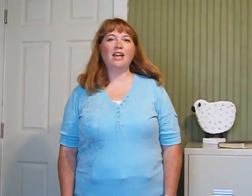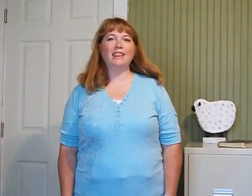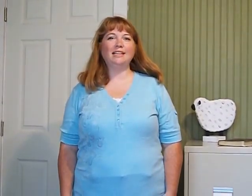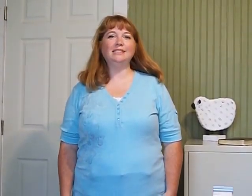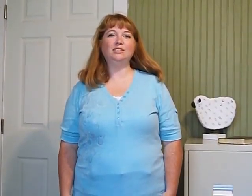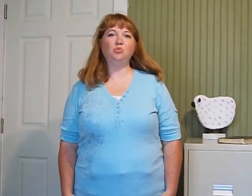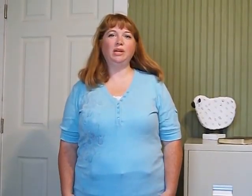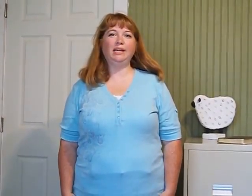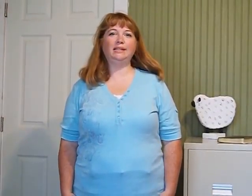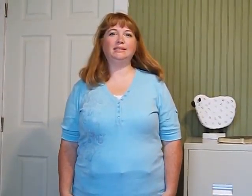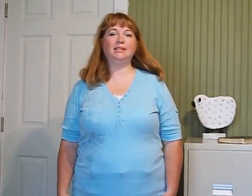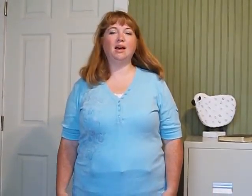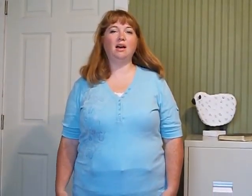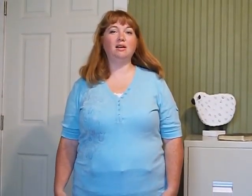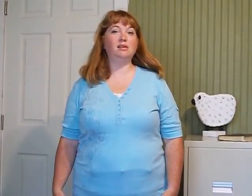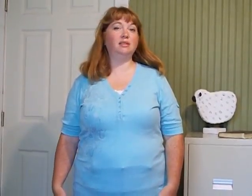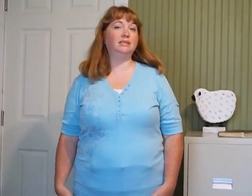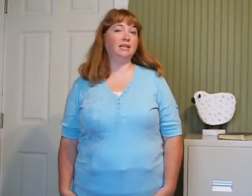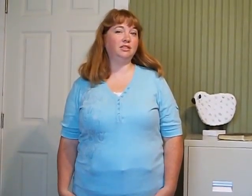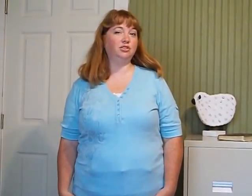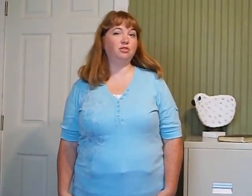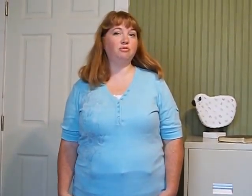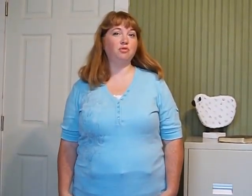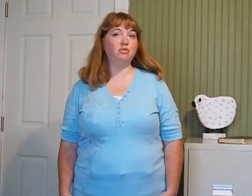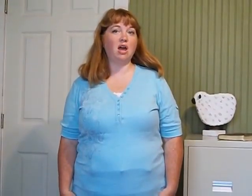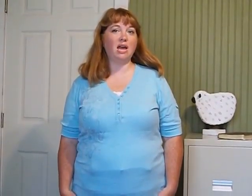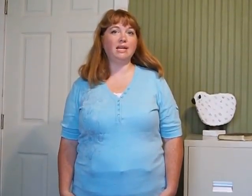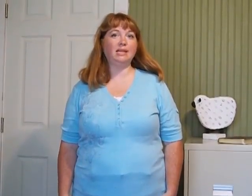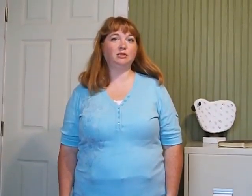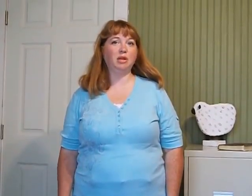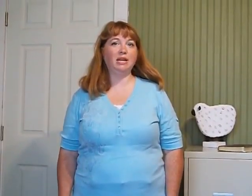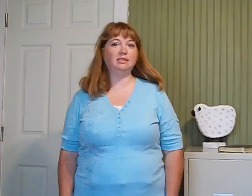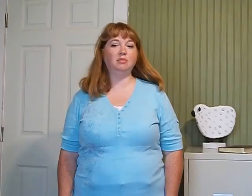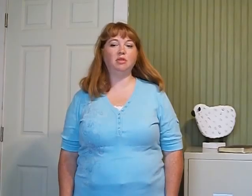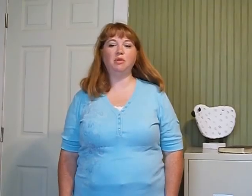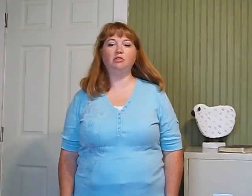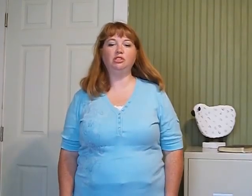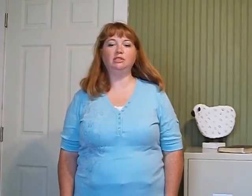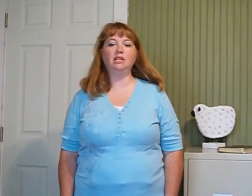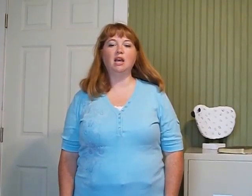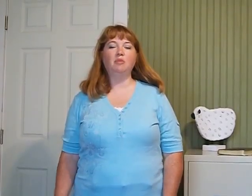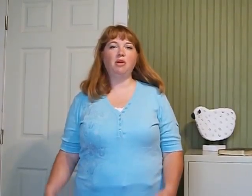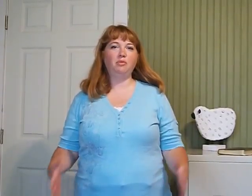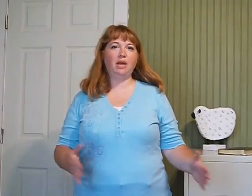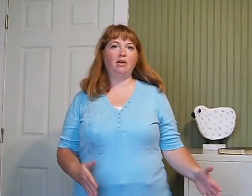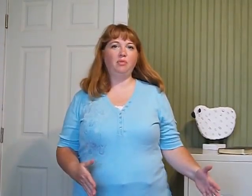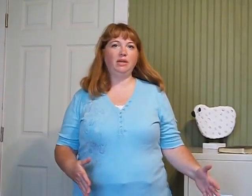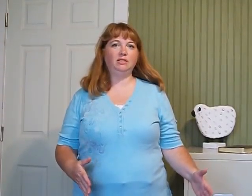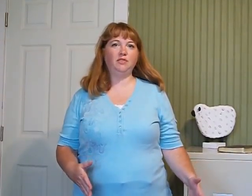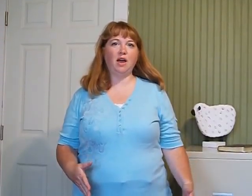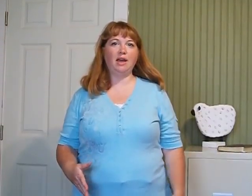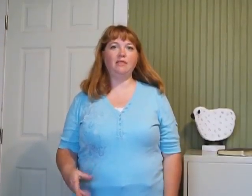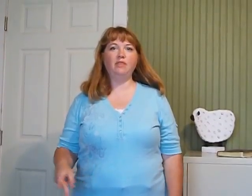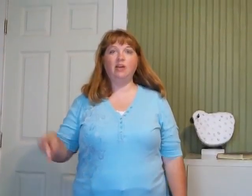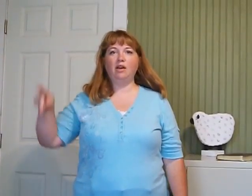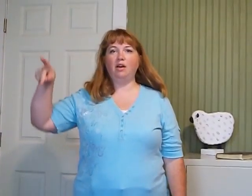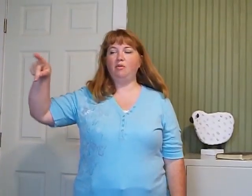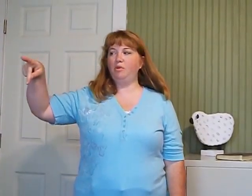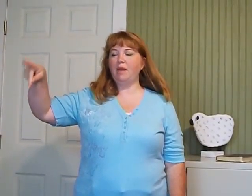Okay, this is weeks 6 through 9, explaining some of the motions. By the way, on weeks 5, we make